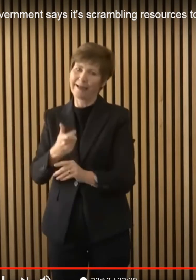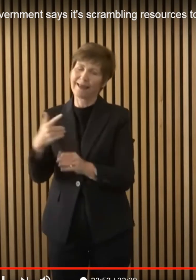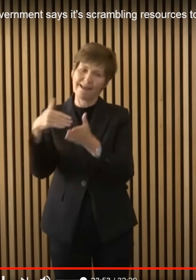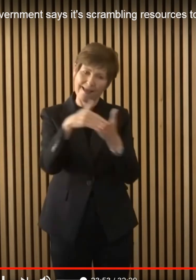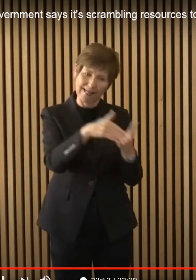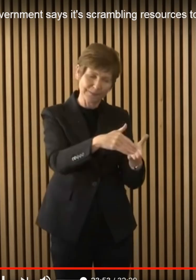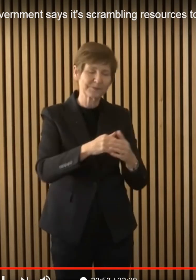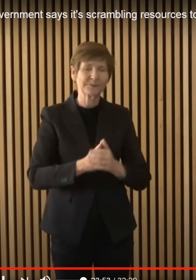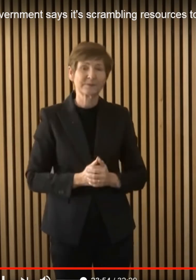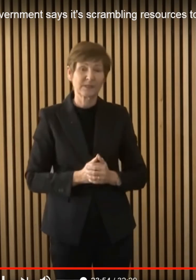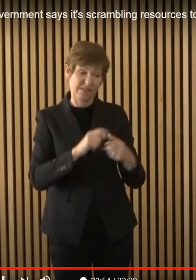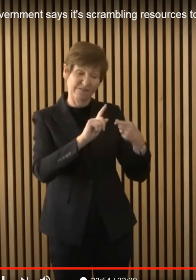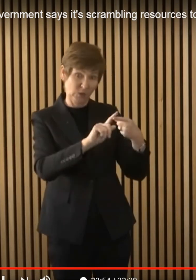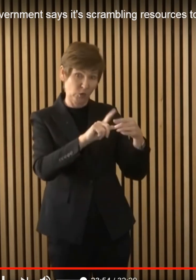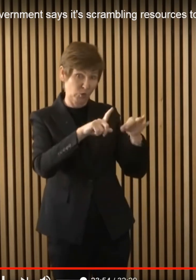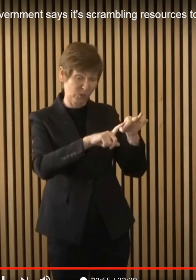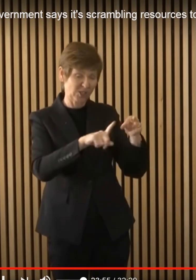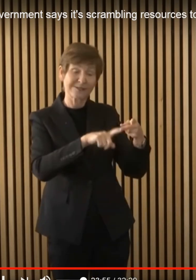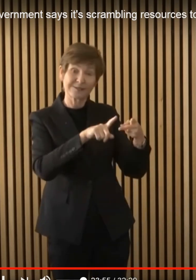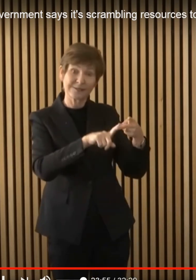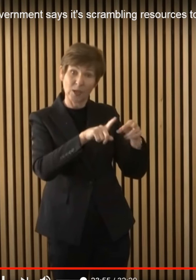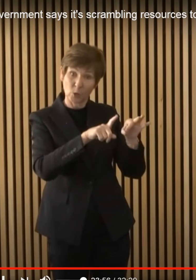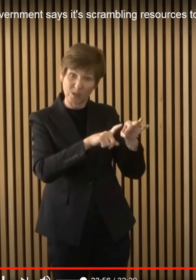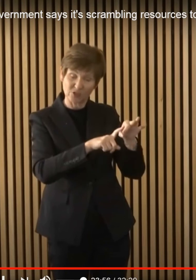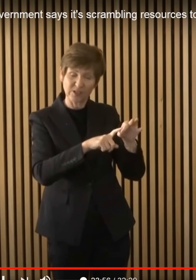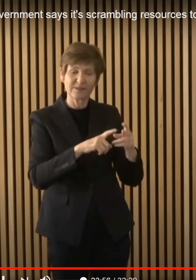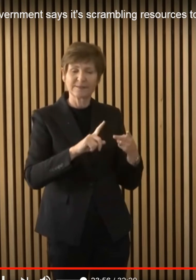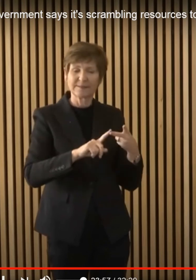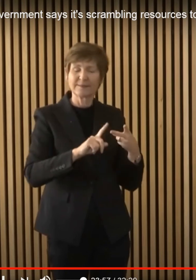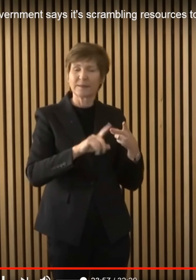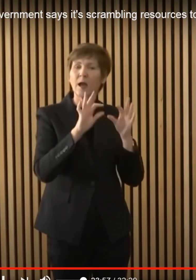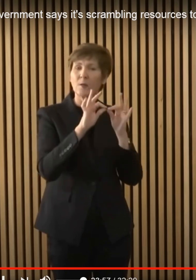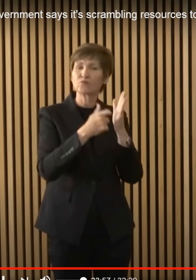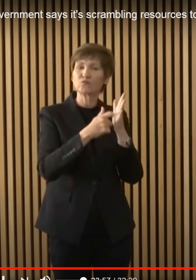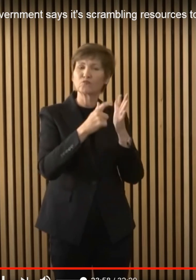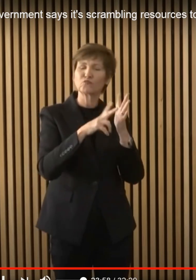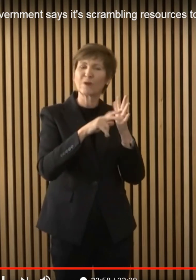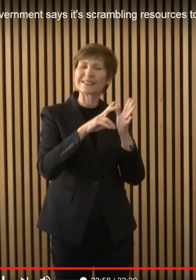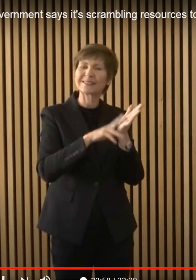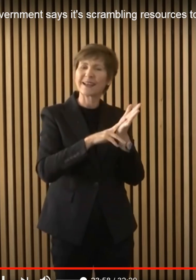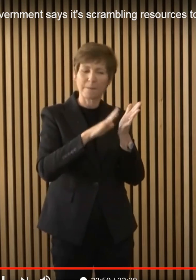also said today that some lessons learned in March are being applied in the Victorian situation.